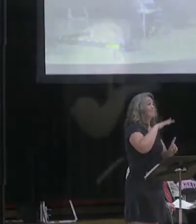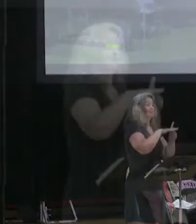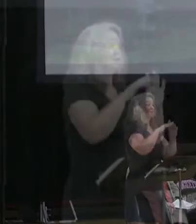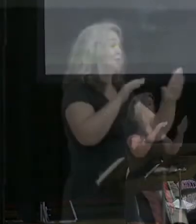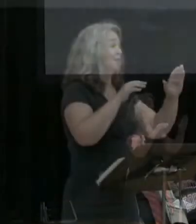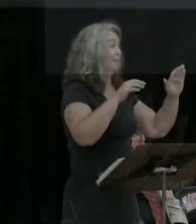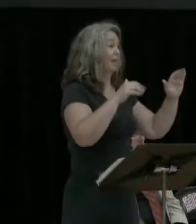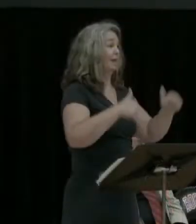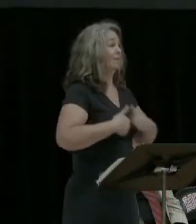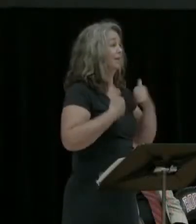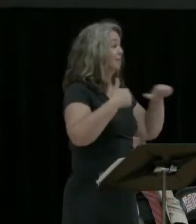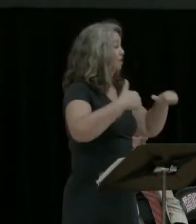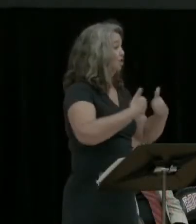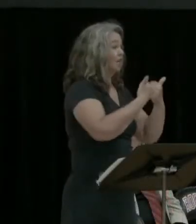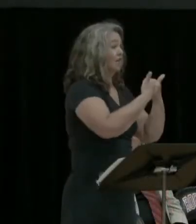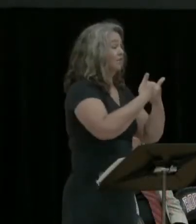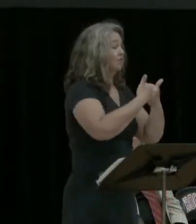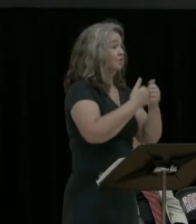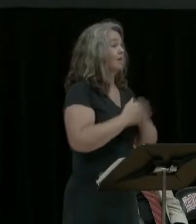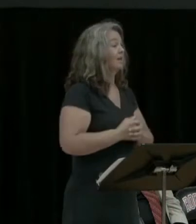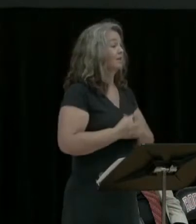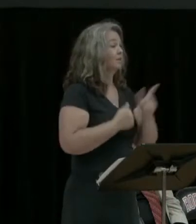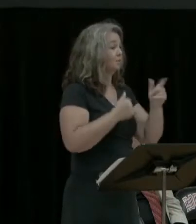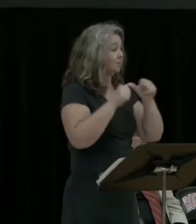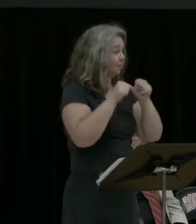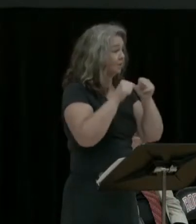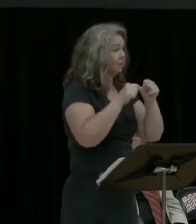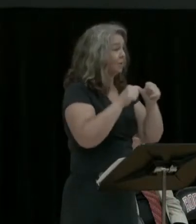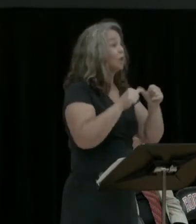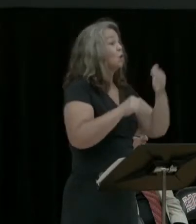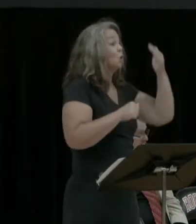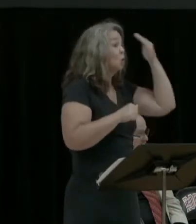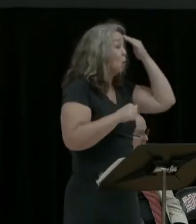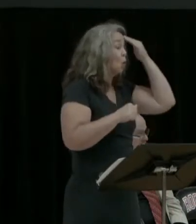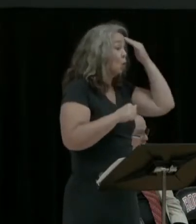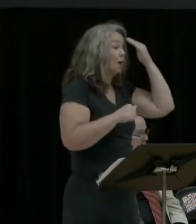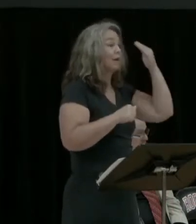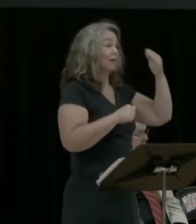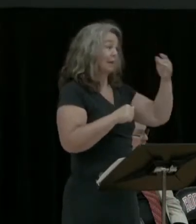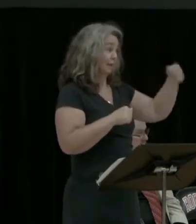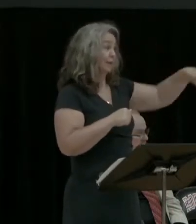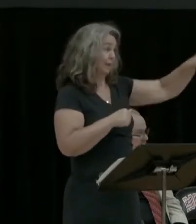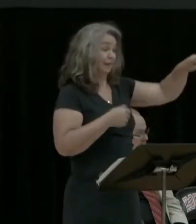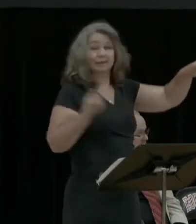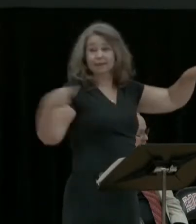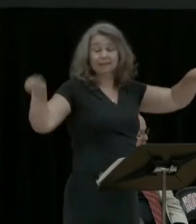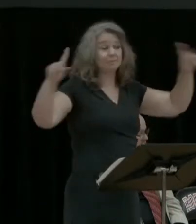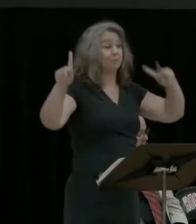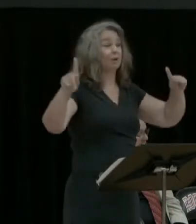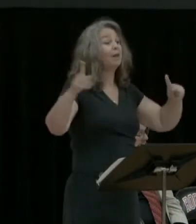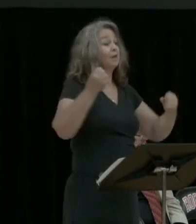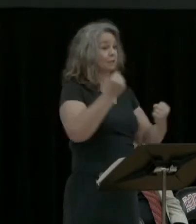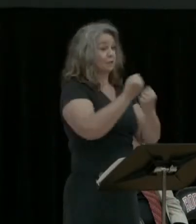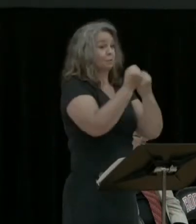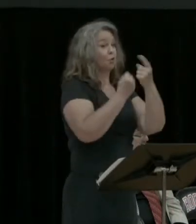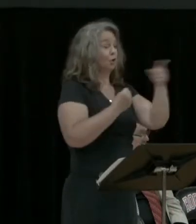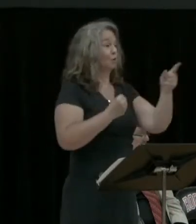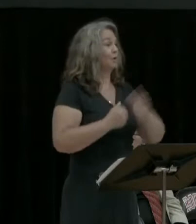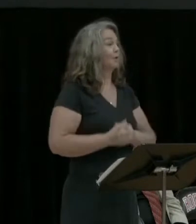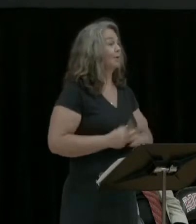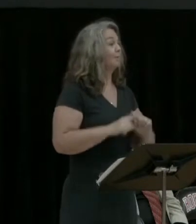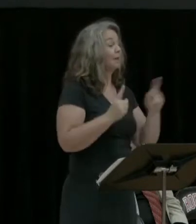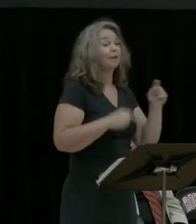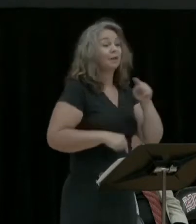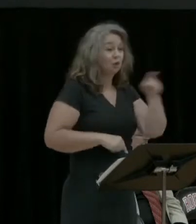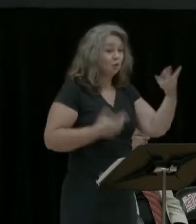what challenges there might be out there as you move forward, know these people have your backs. But hey, you've